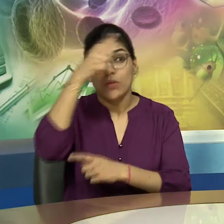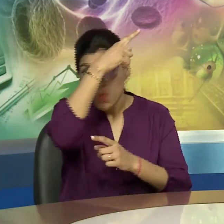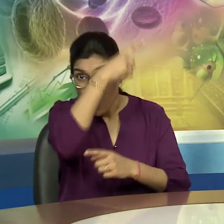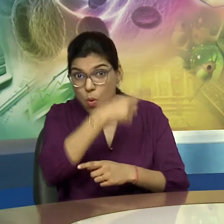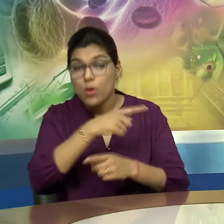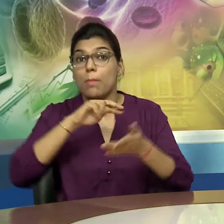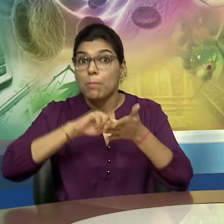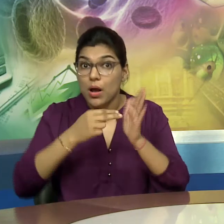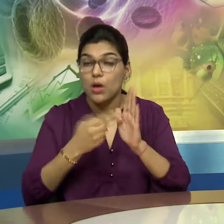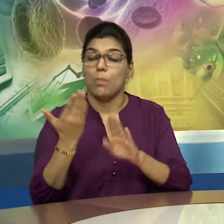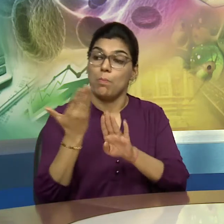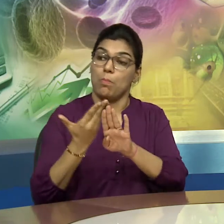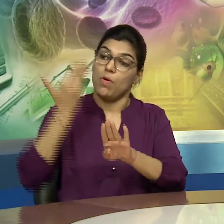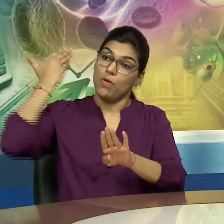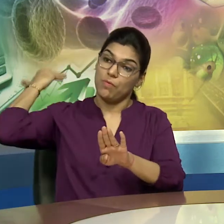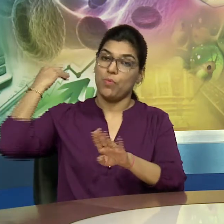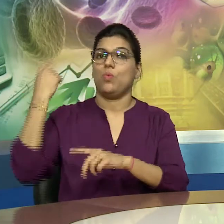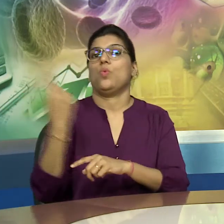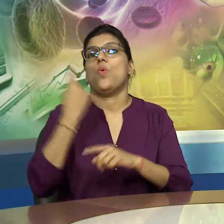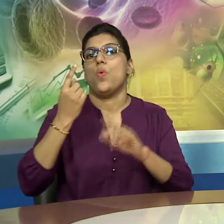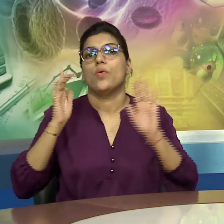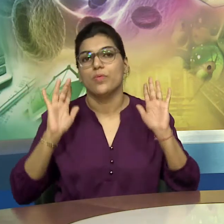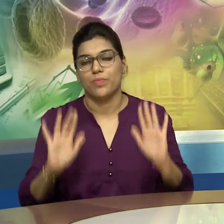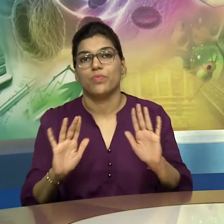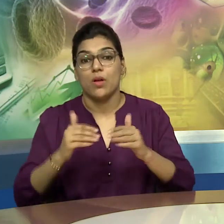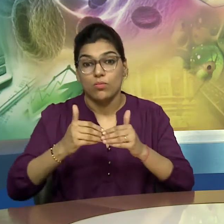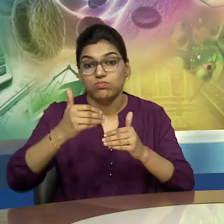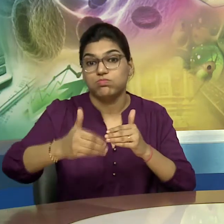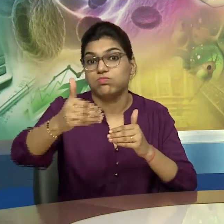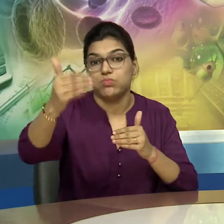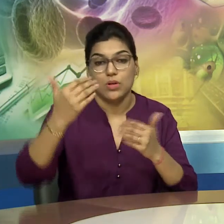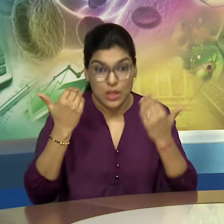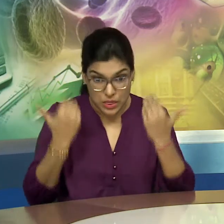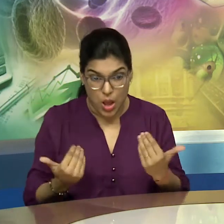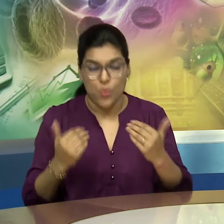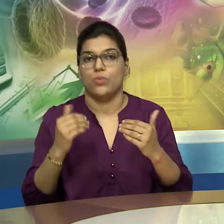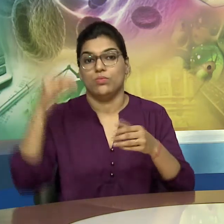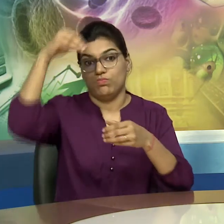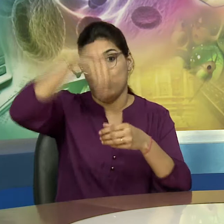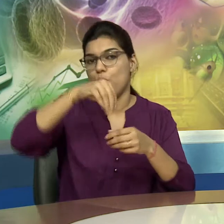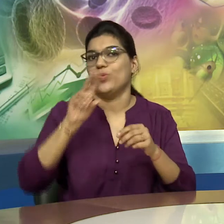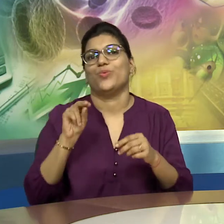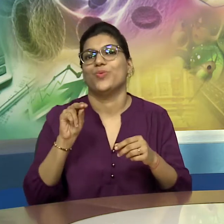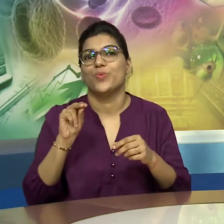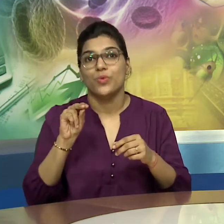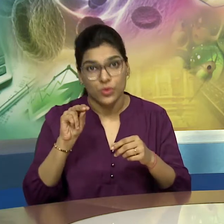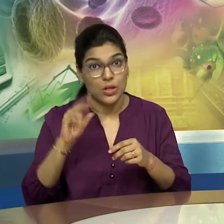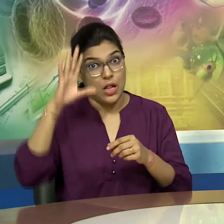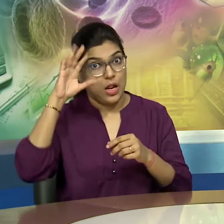yesterday afternoon. All these words, whenever you are using, with these words you need to use the past form of